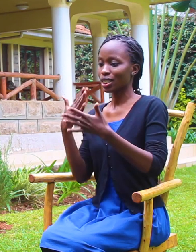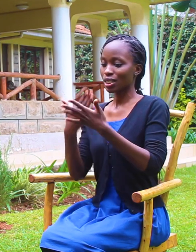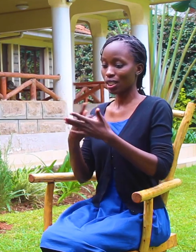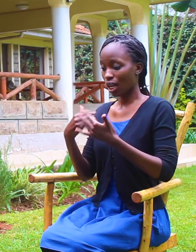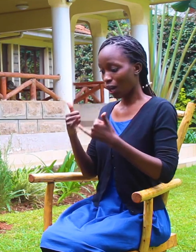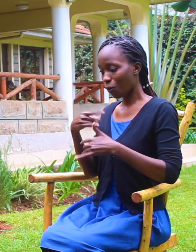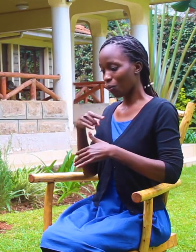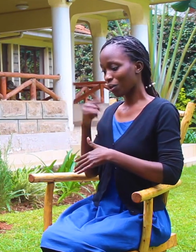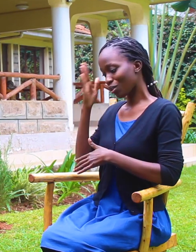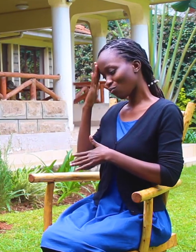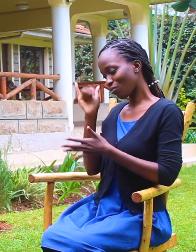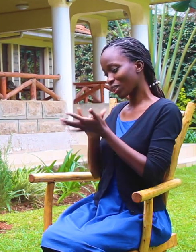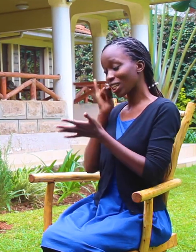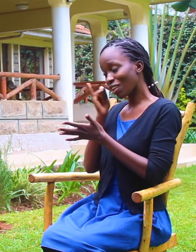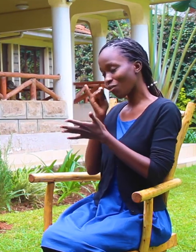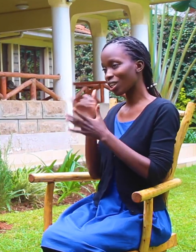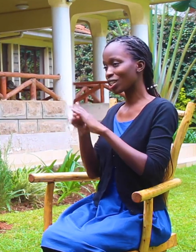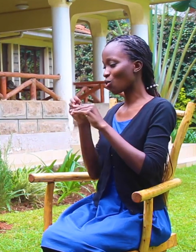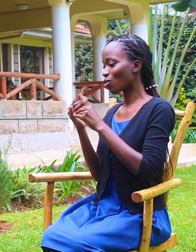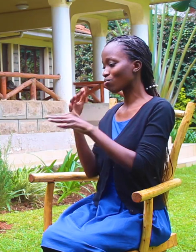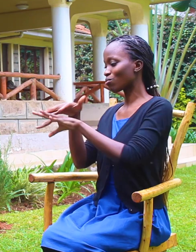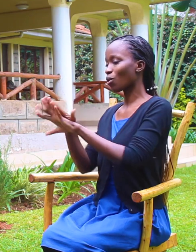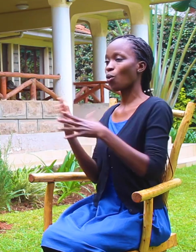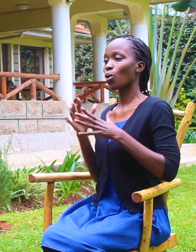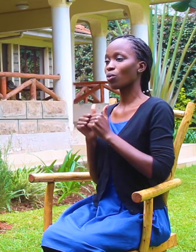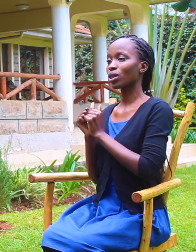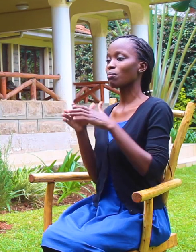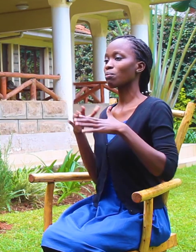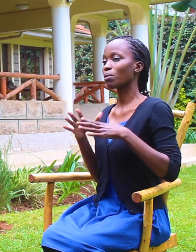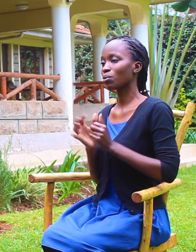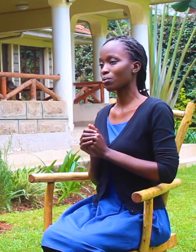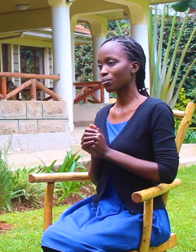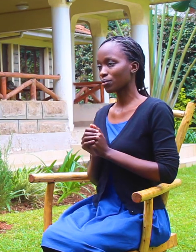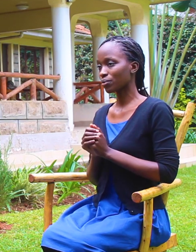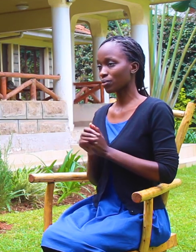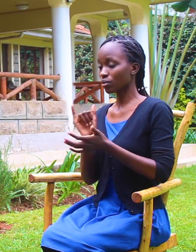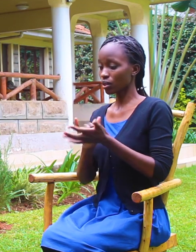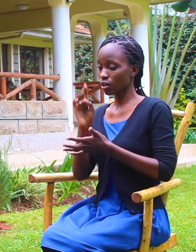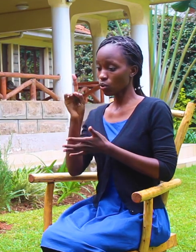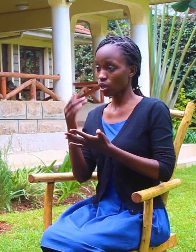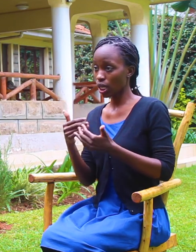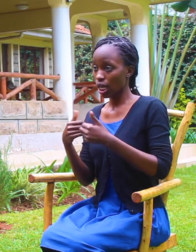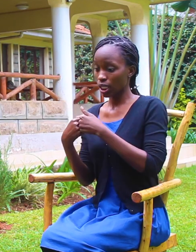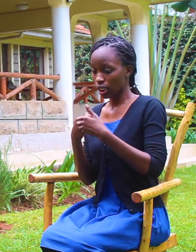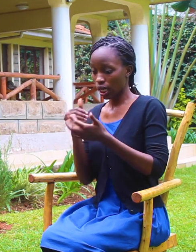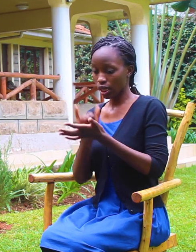she's integrated. So that is the one challenge which we encountered as